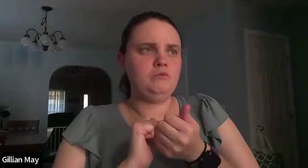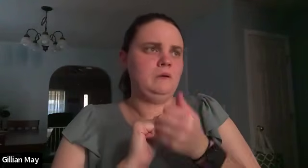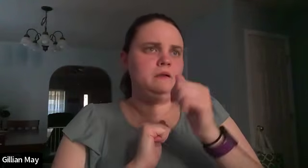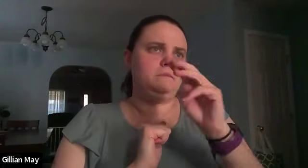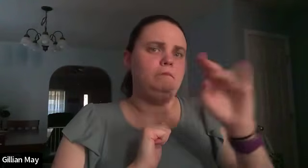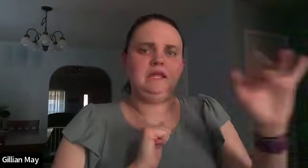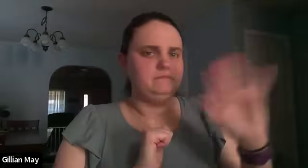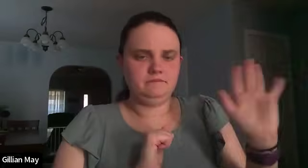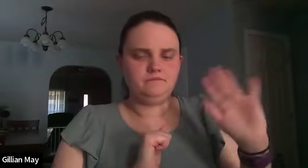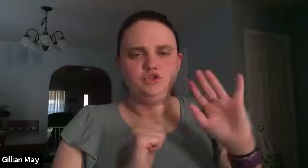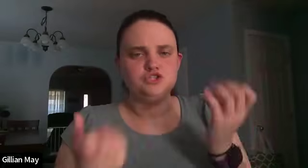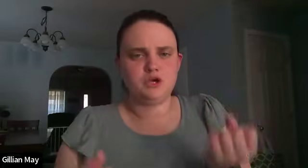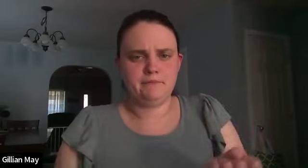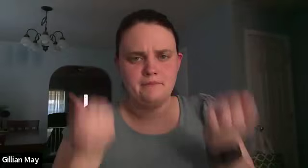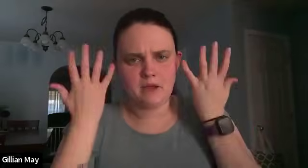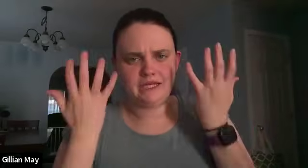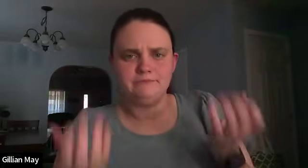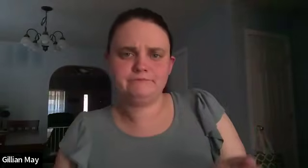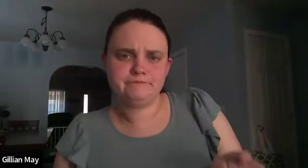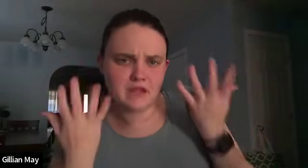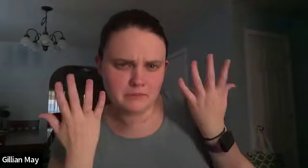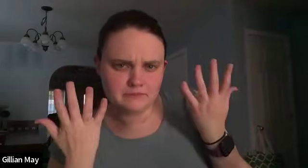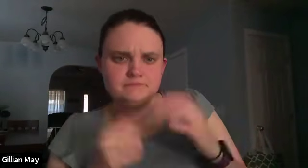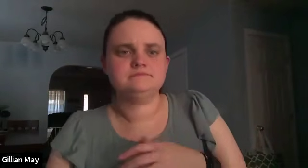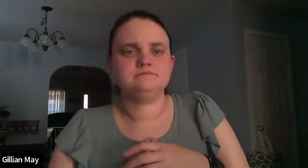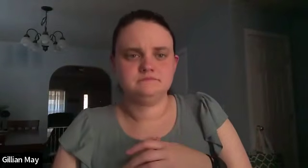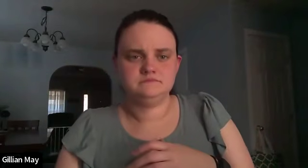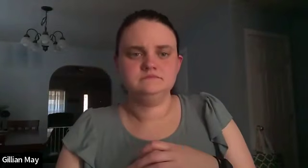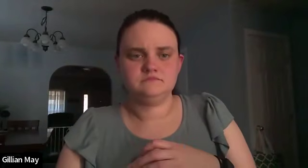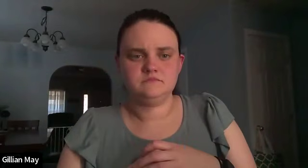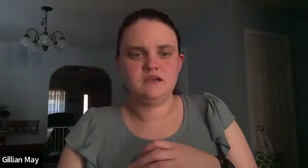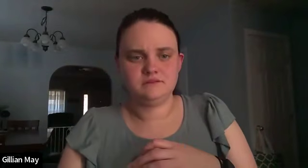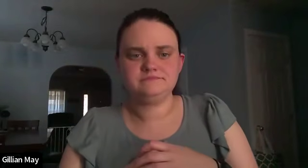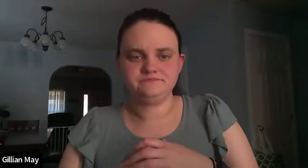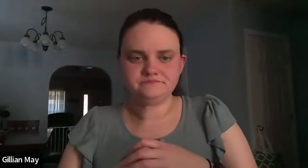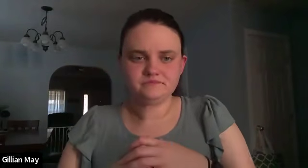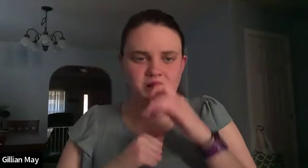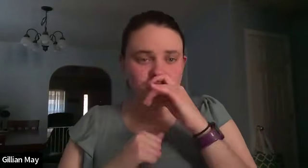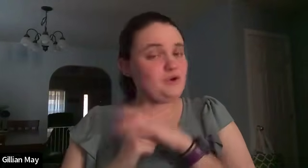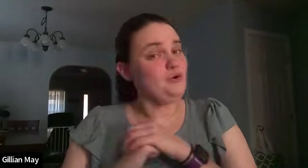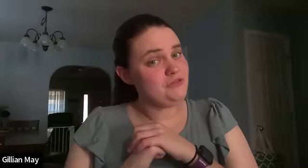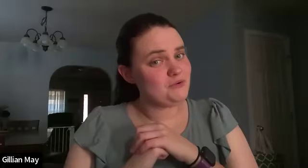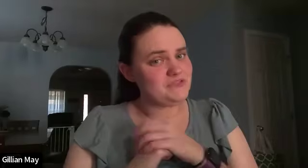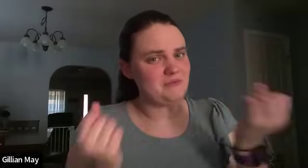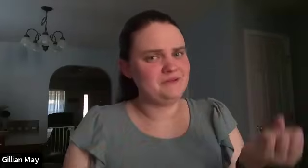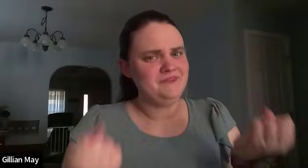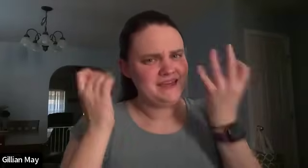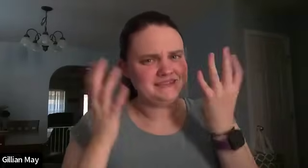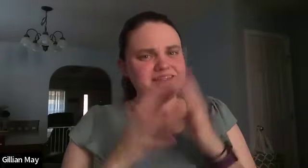how many. You just go, how many? How many? Okay. The cool thing with that one is it